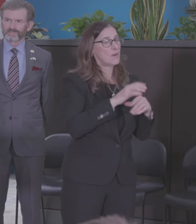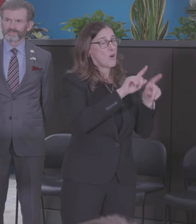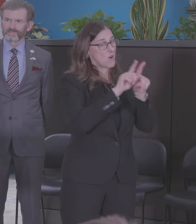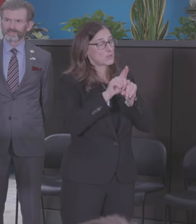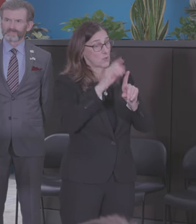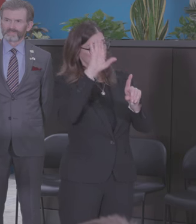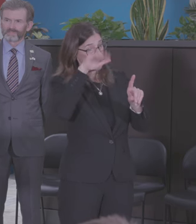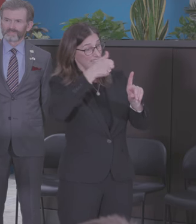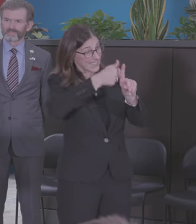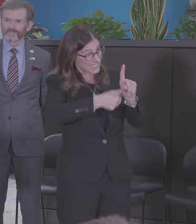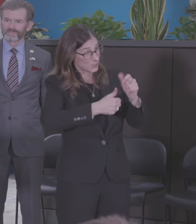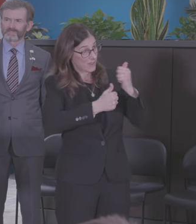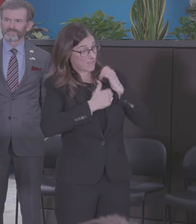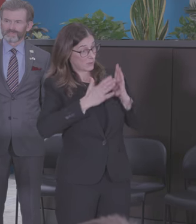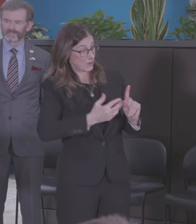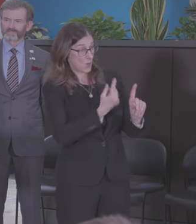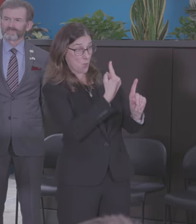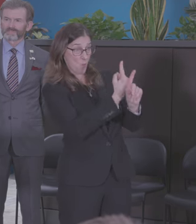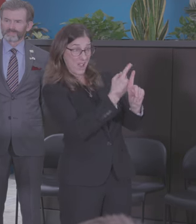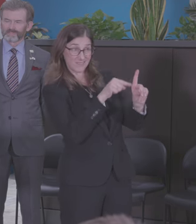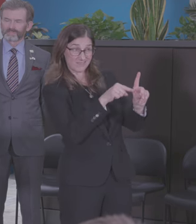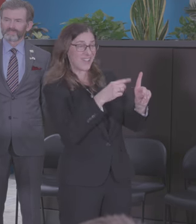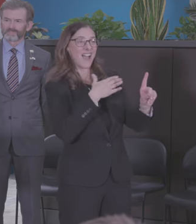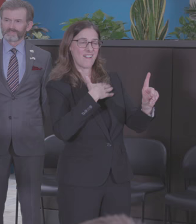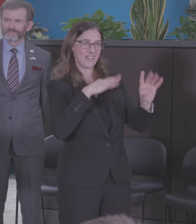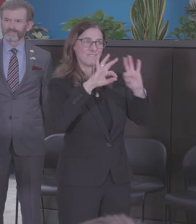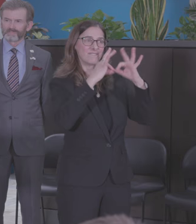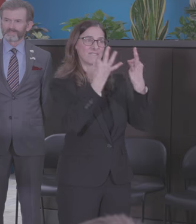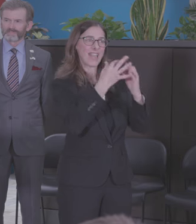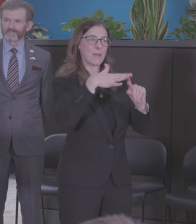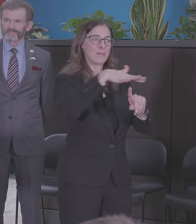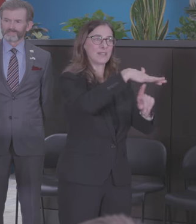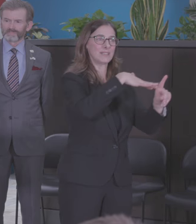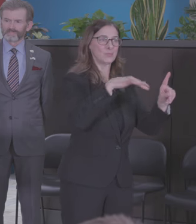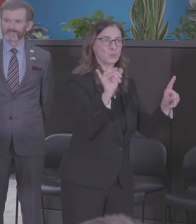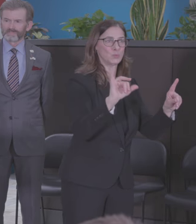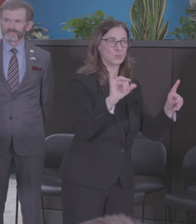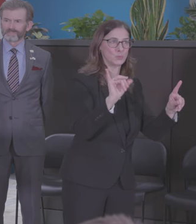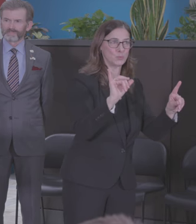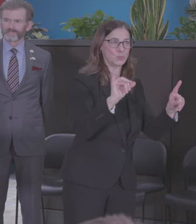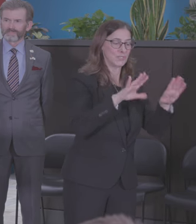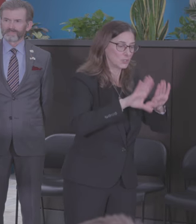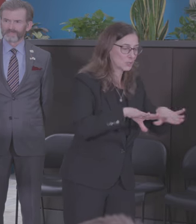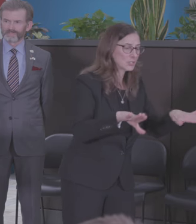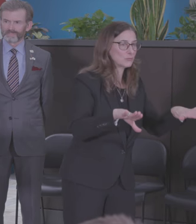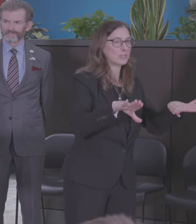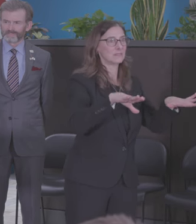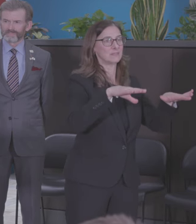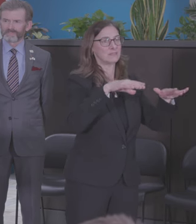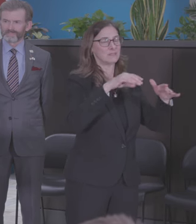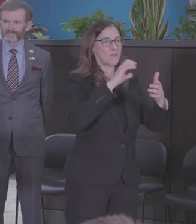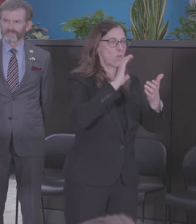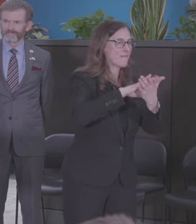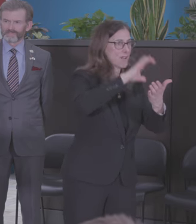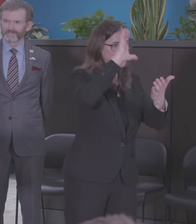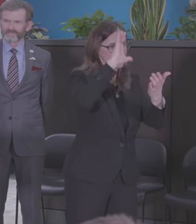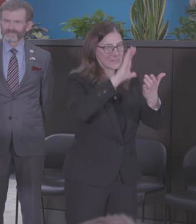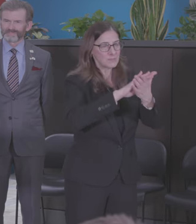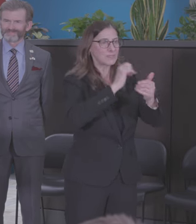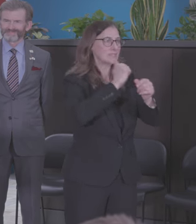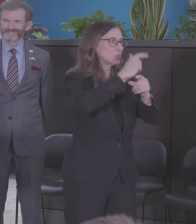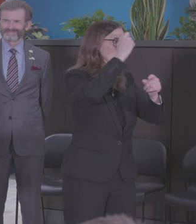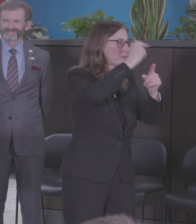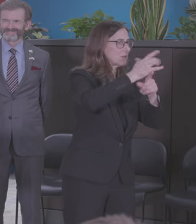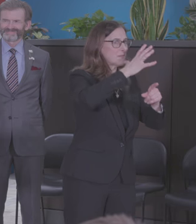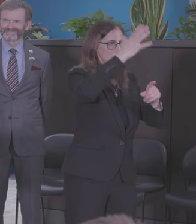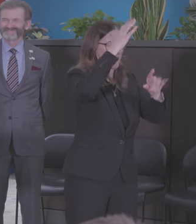partner, children that also is part of the package deal as well. I'm a military brat. My mother, well, I'm not a brat anymore, but my